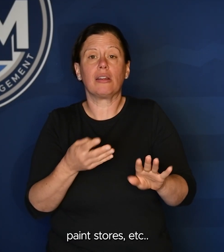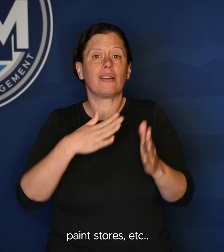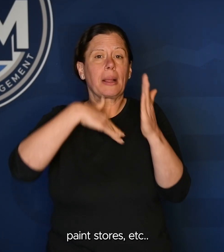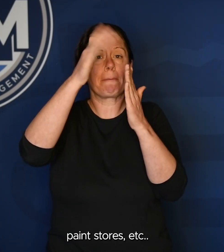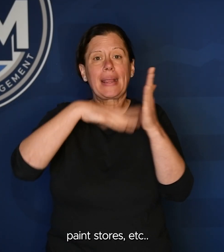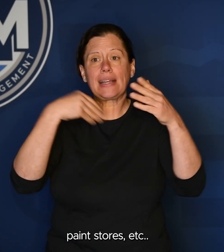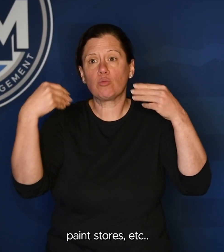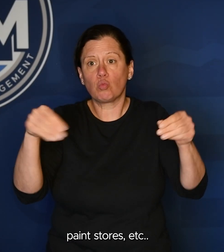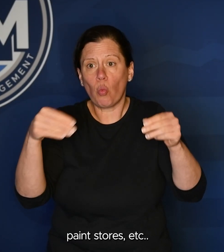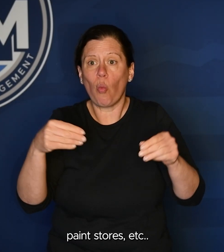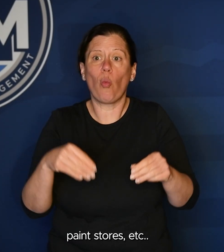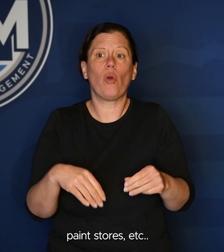stores, etc.